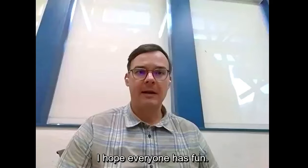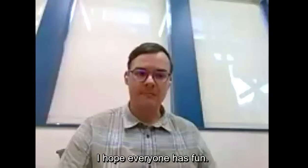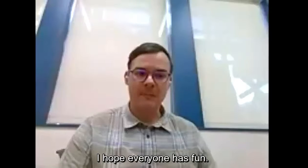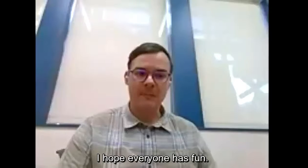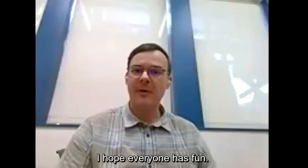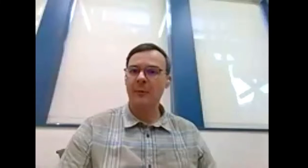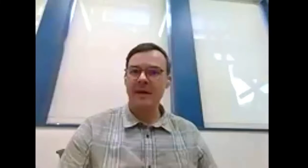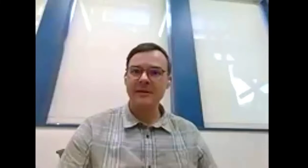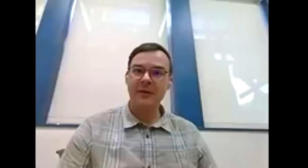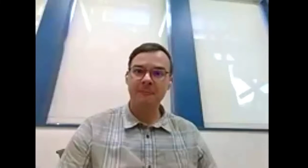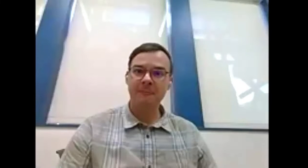fun.